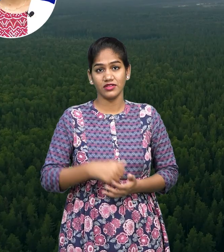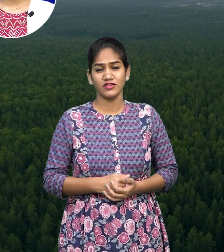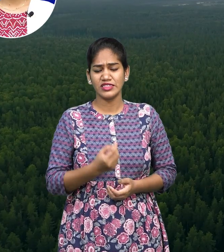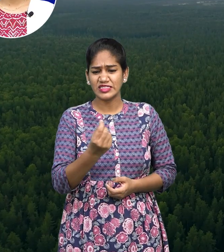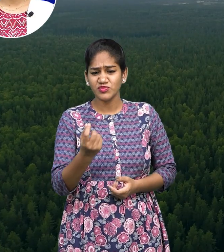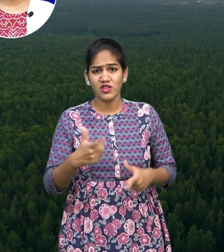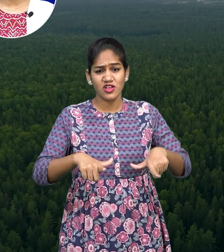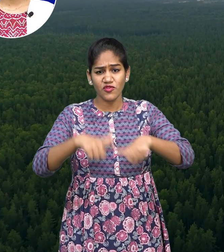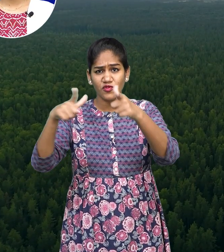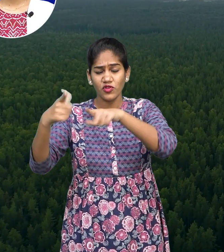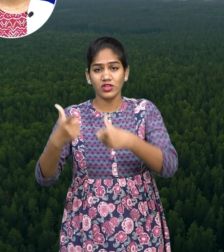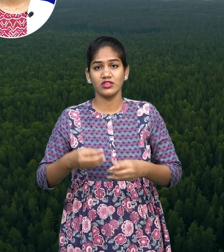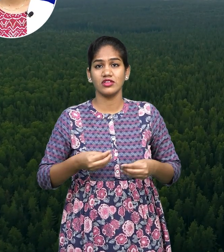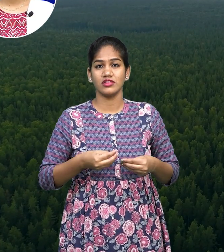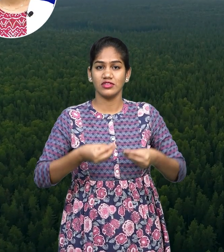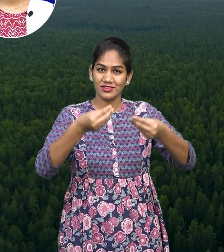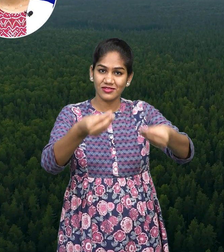minor forest produce.